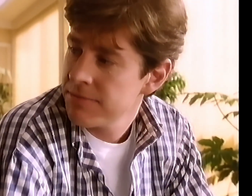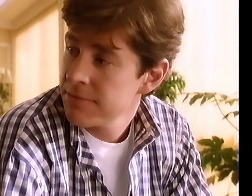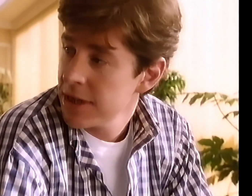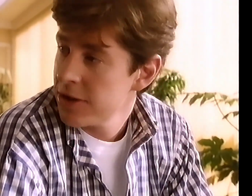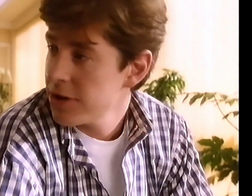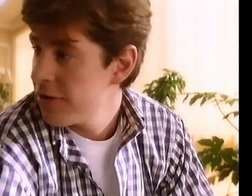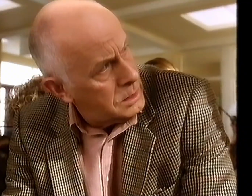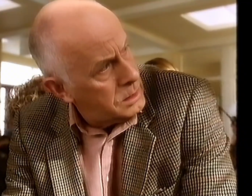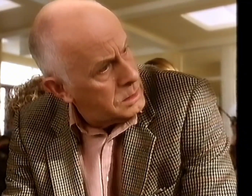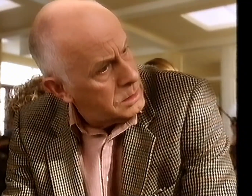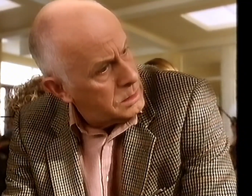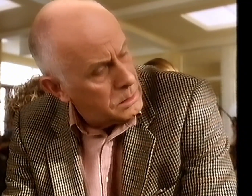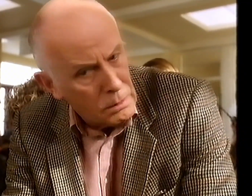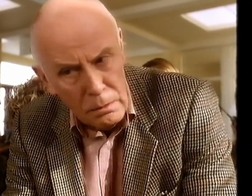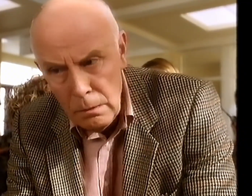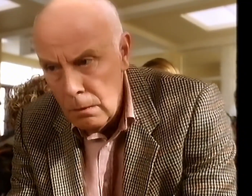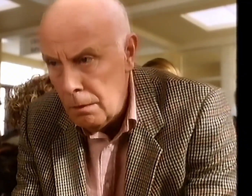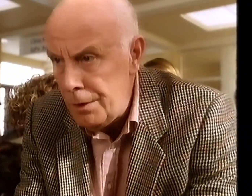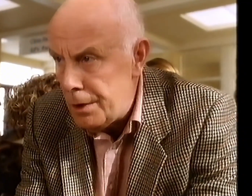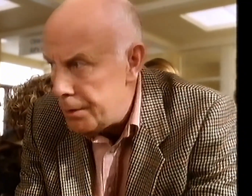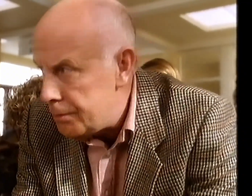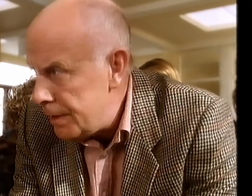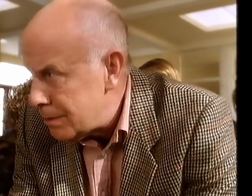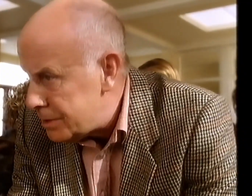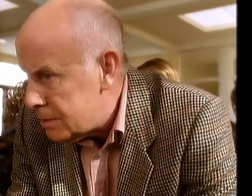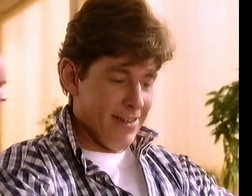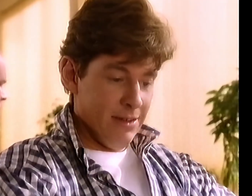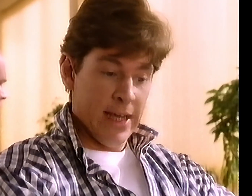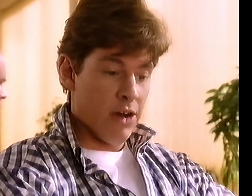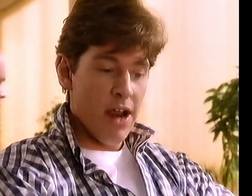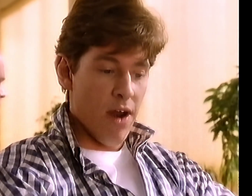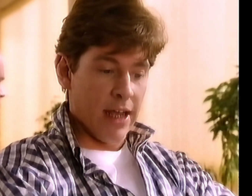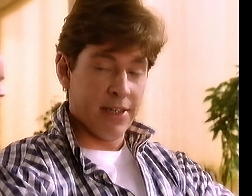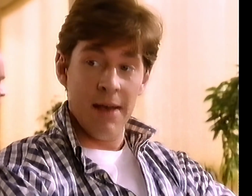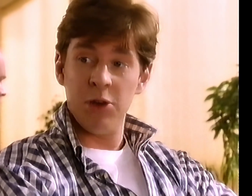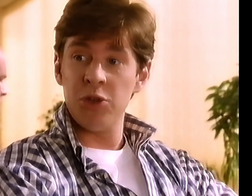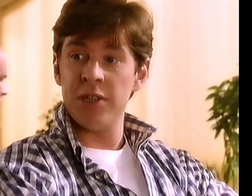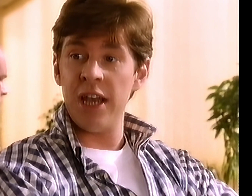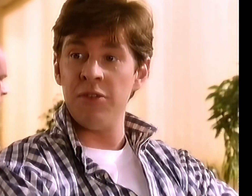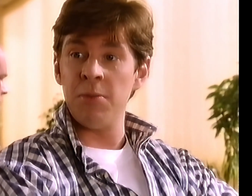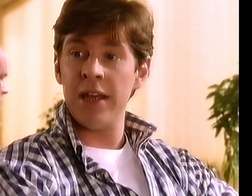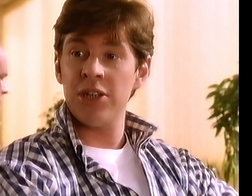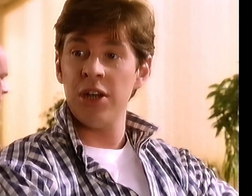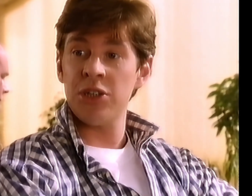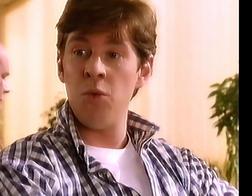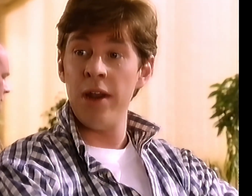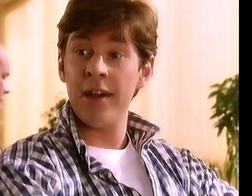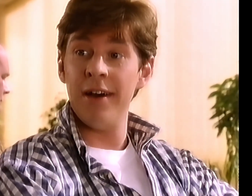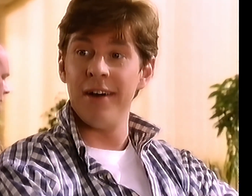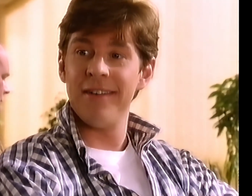It's looked after us for years. Know how it feels. We get great rates, and because we save with them, we get the chance to win a car.